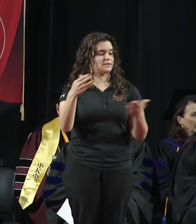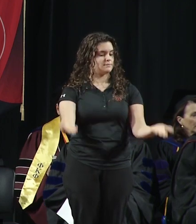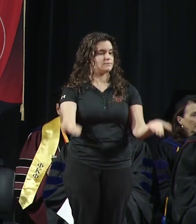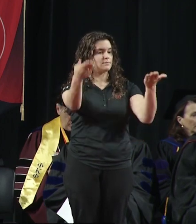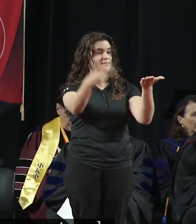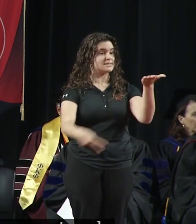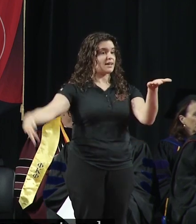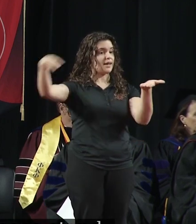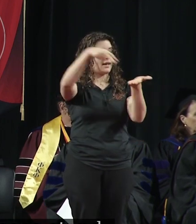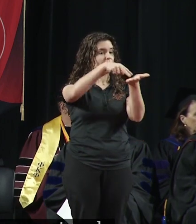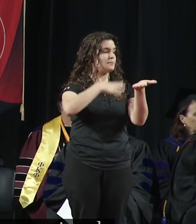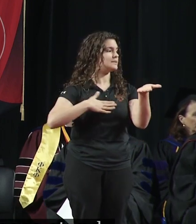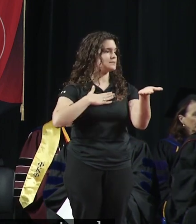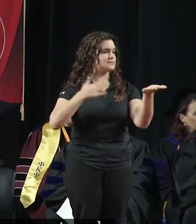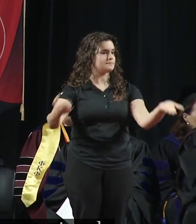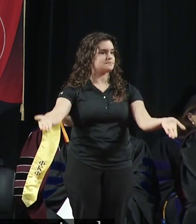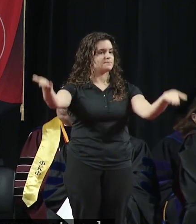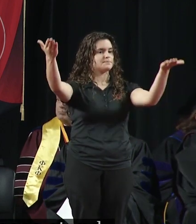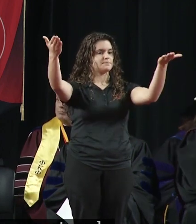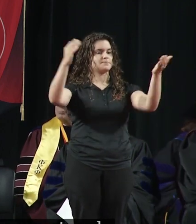be recognized?